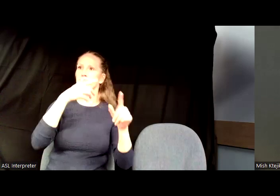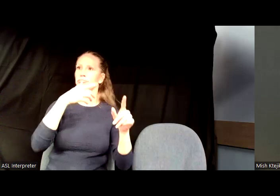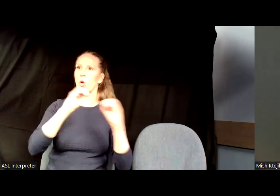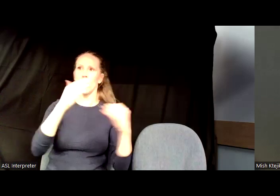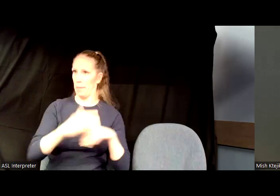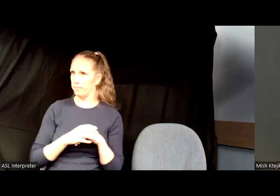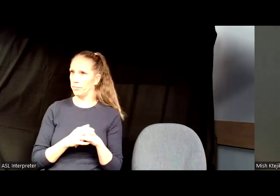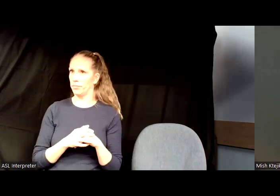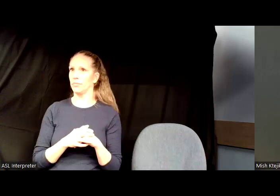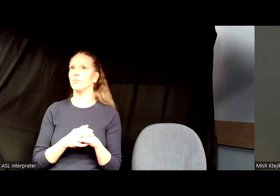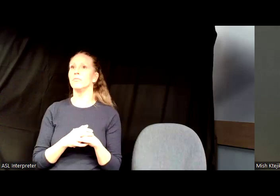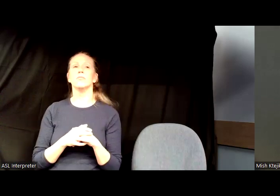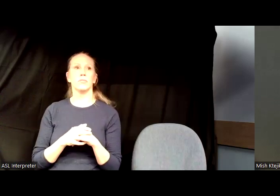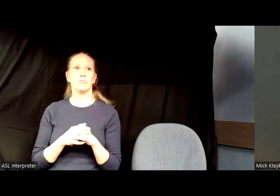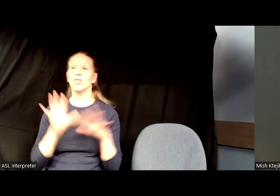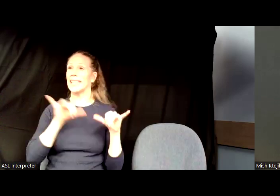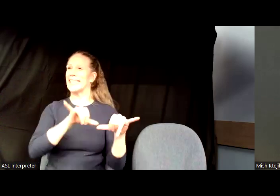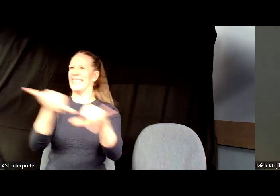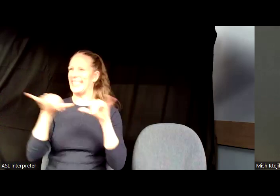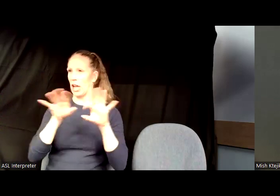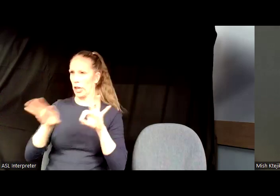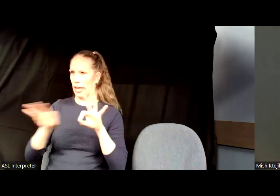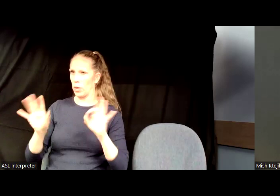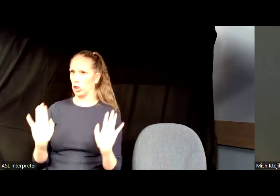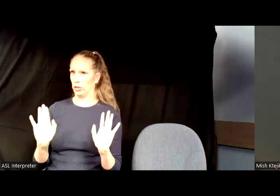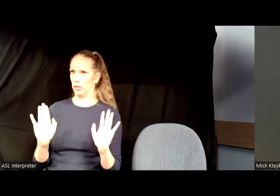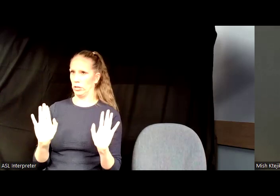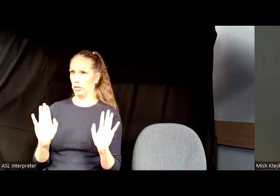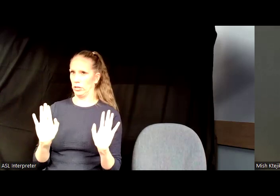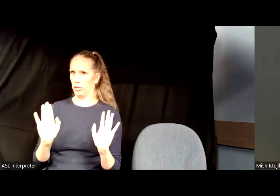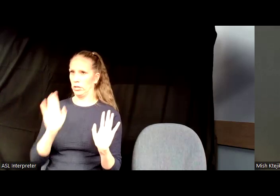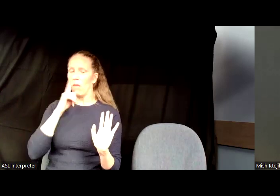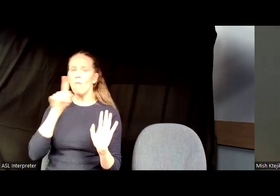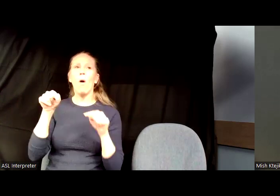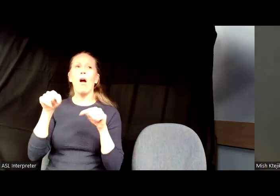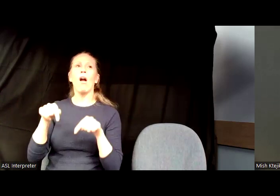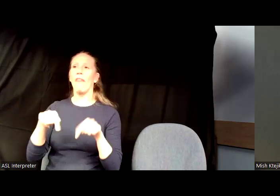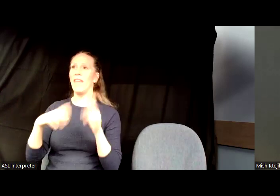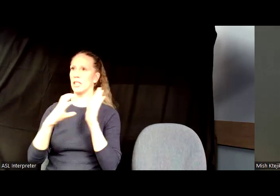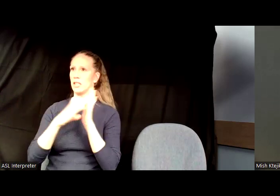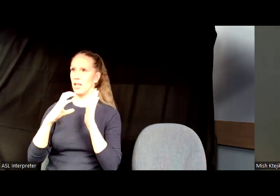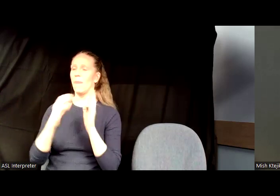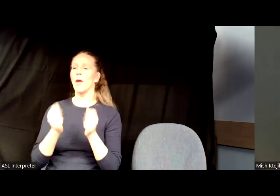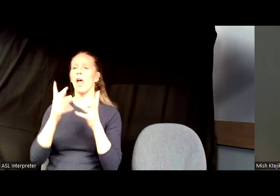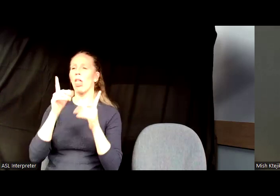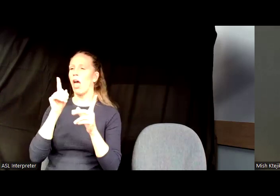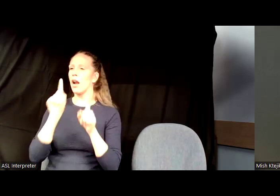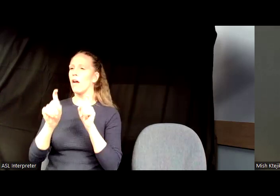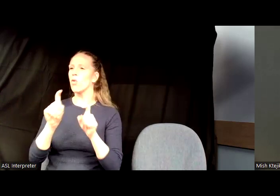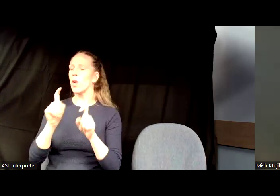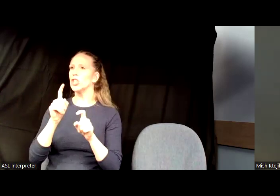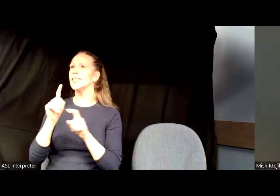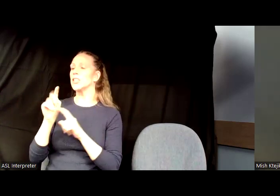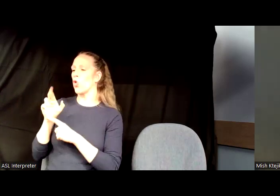So that's kind of standard language. In this, there was a lot of questions in the